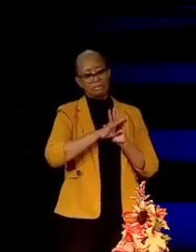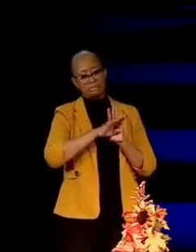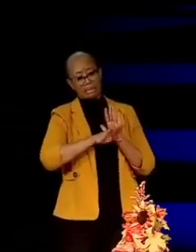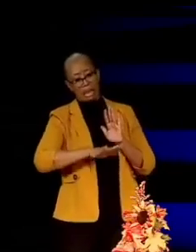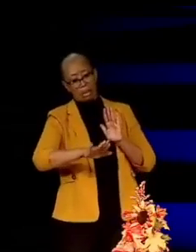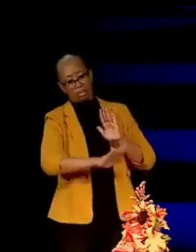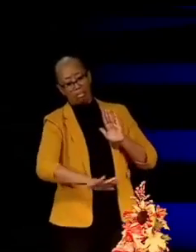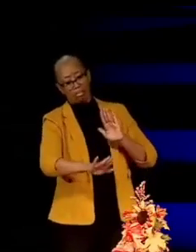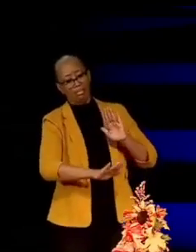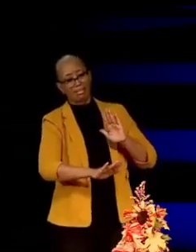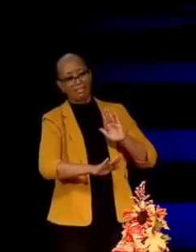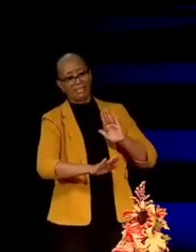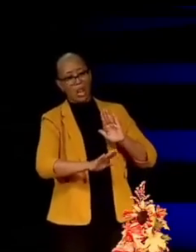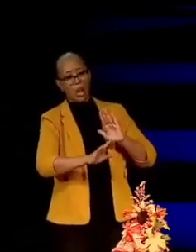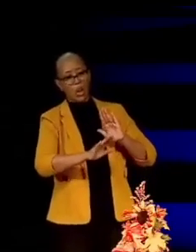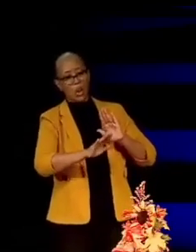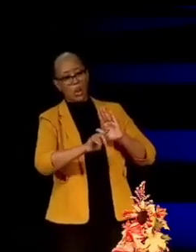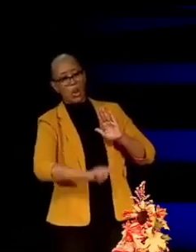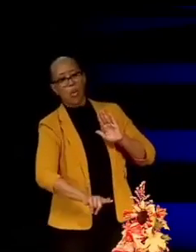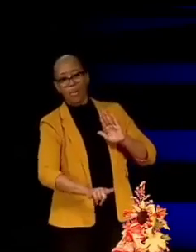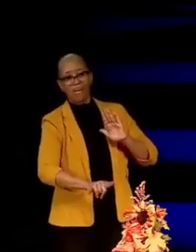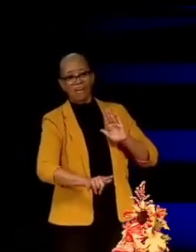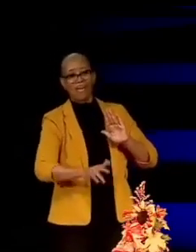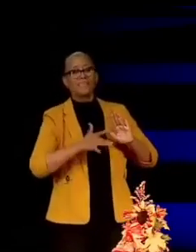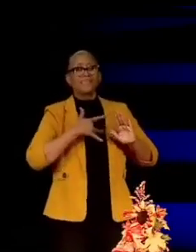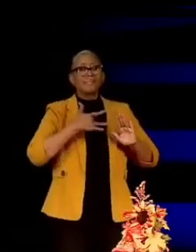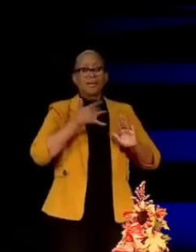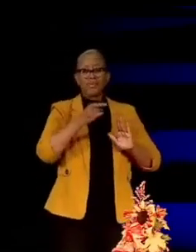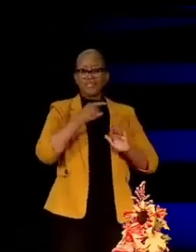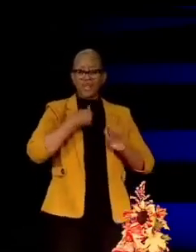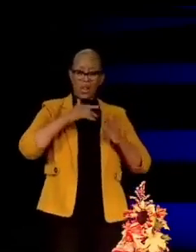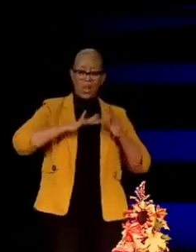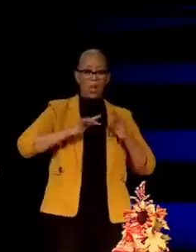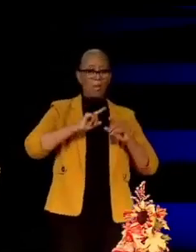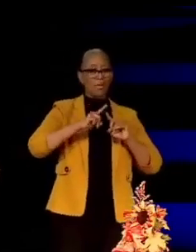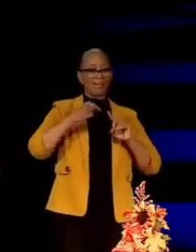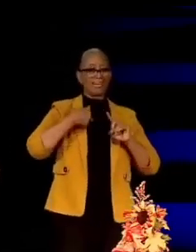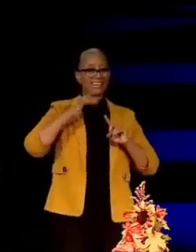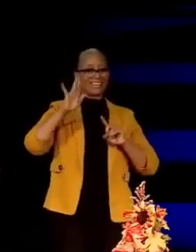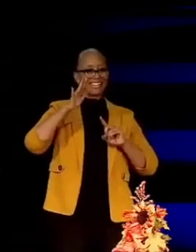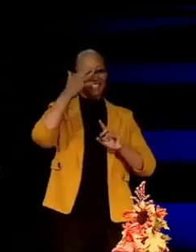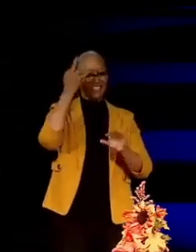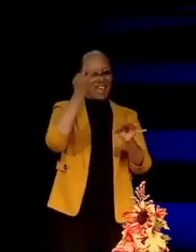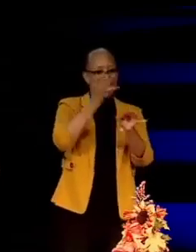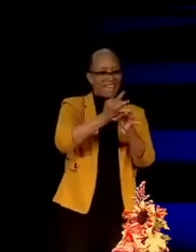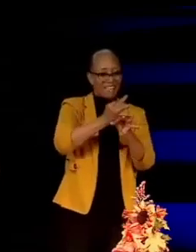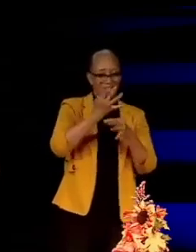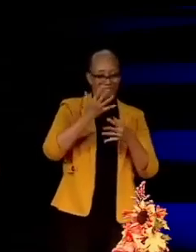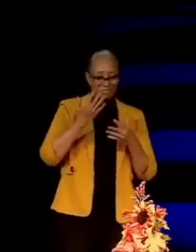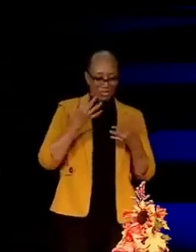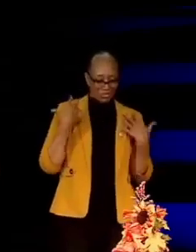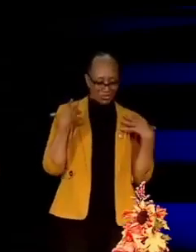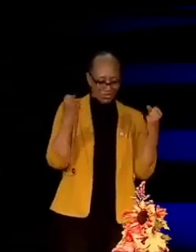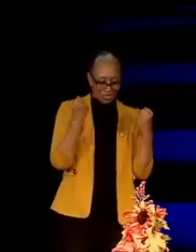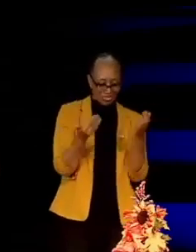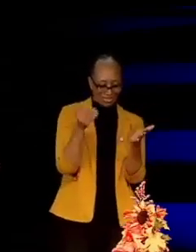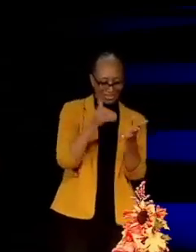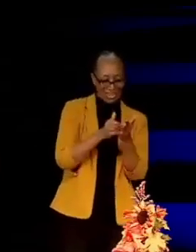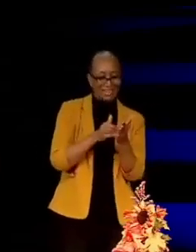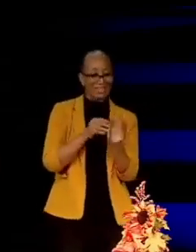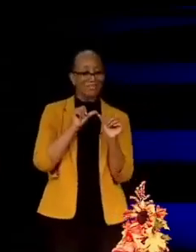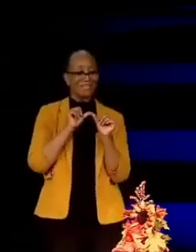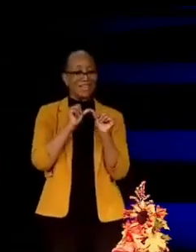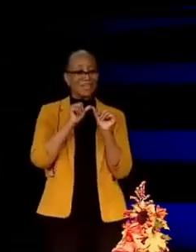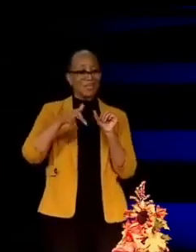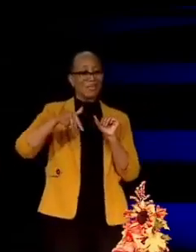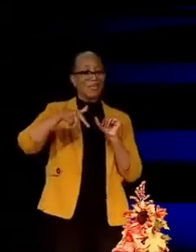Come on, somebody. How many of y'all felt you were on your last leg, but because of supernatural faith? Come on, you're still walking. High